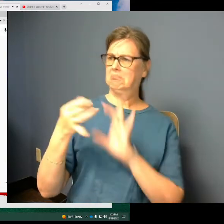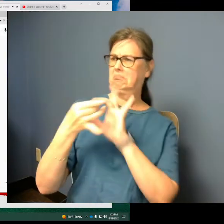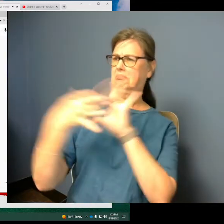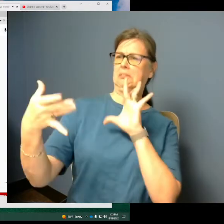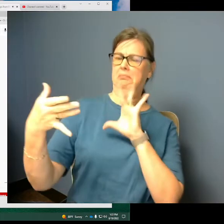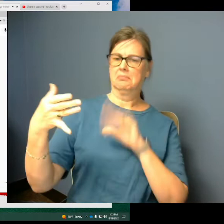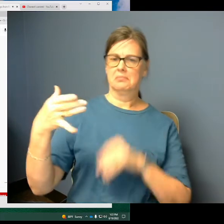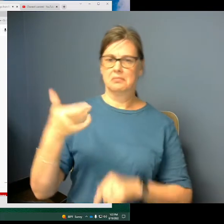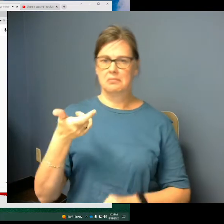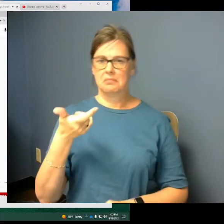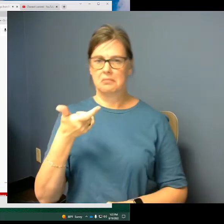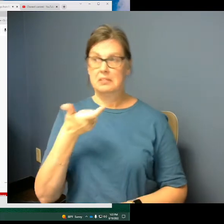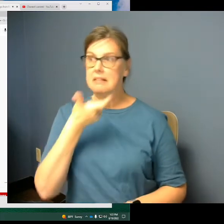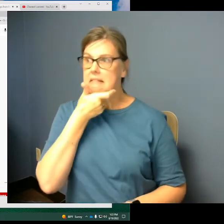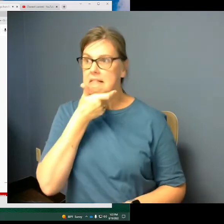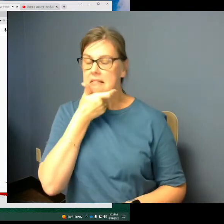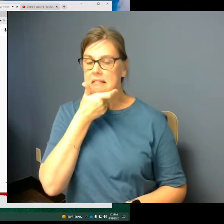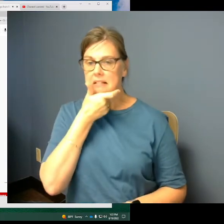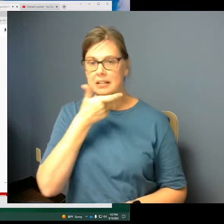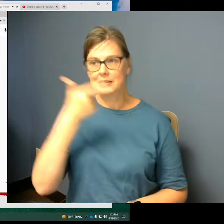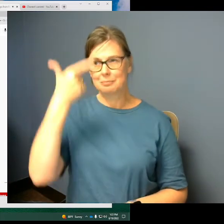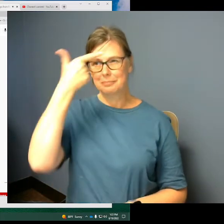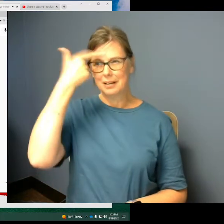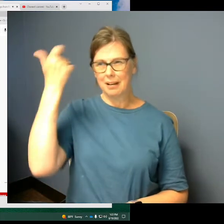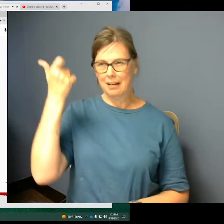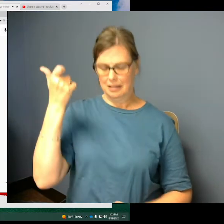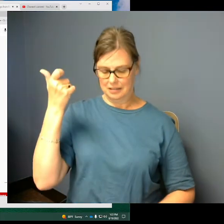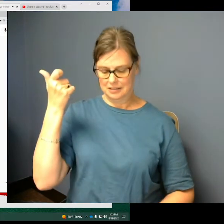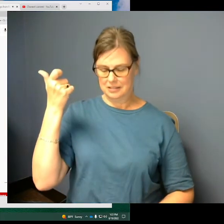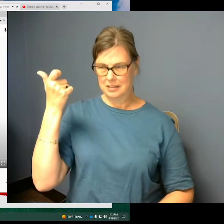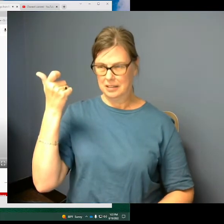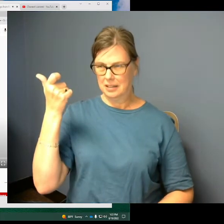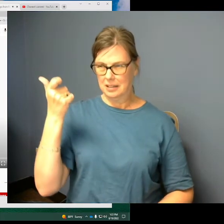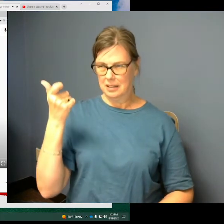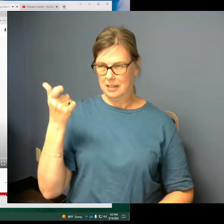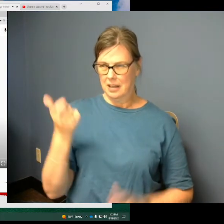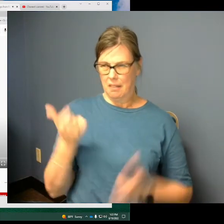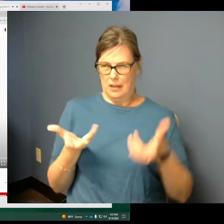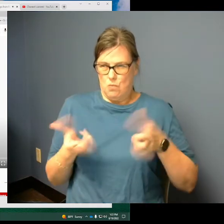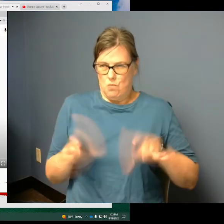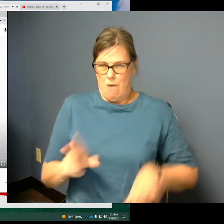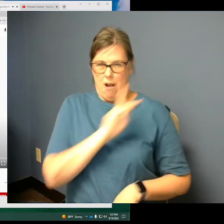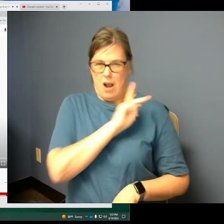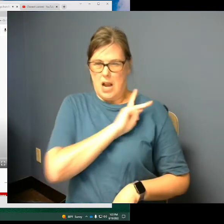World, either Jamestown in 1607 with the House of Burgesses,